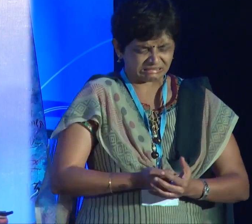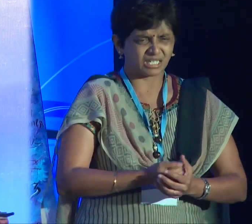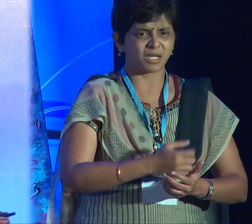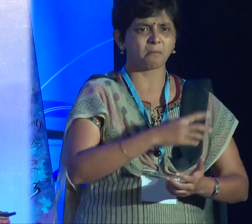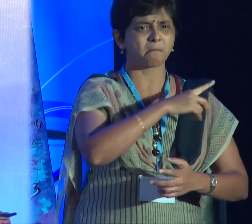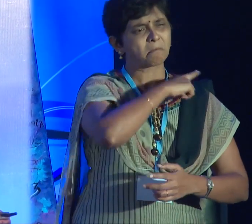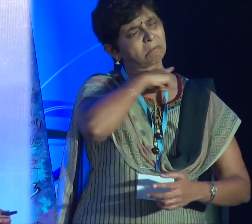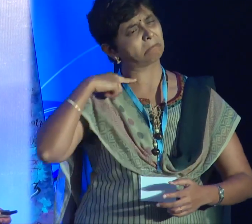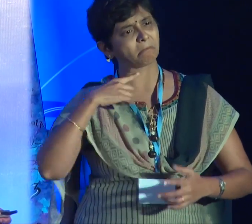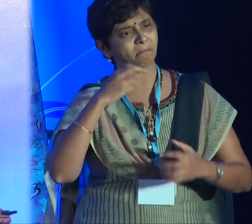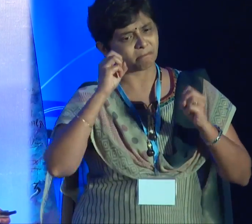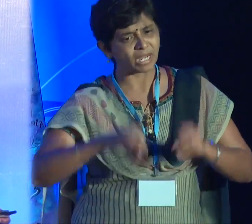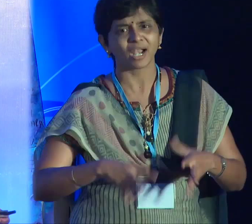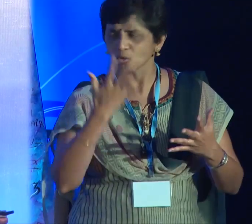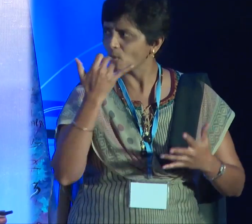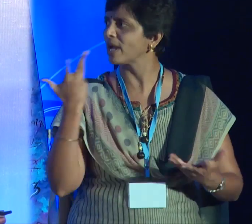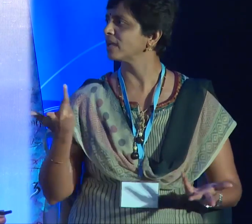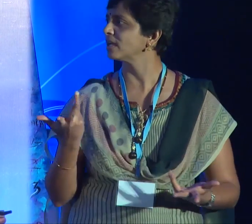move a finger.